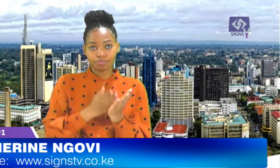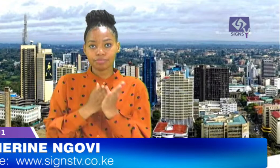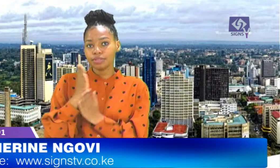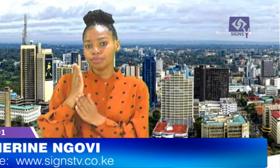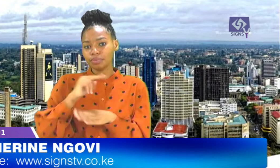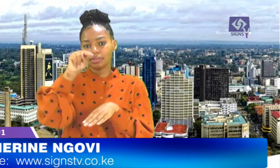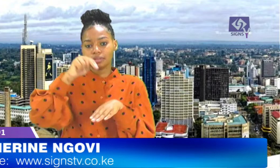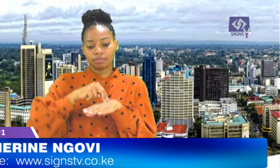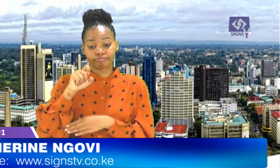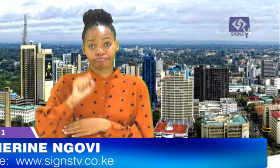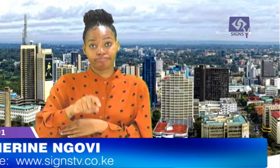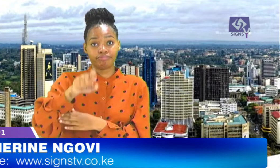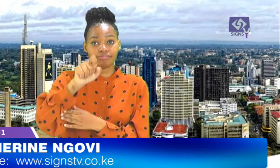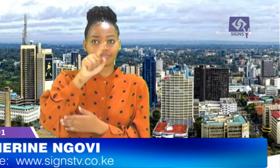On to the next news item.